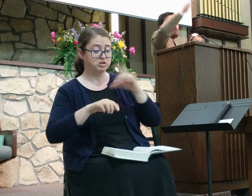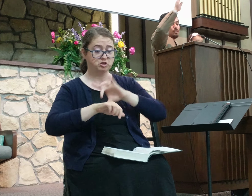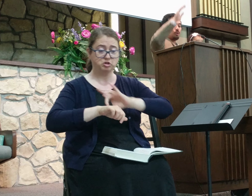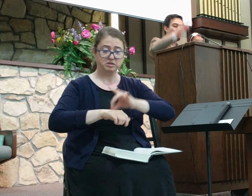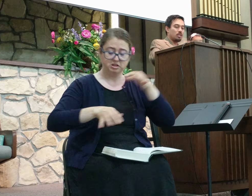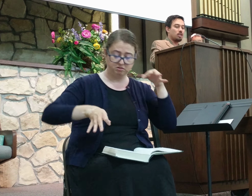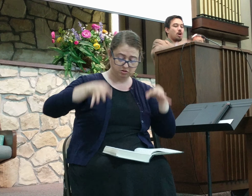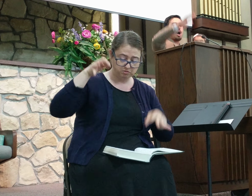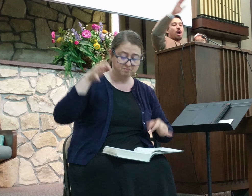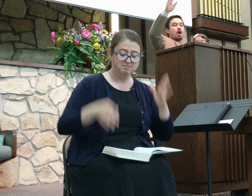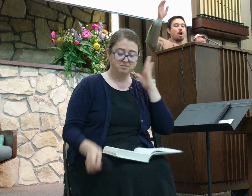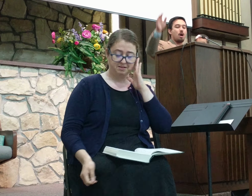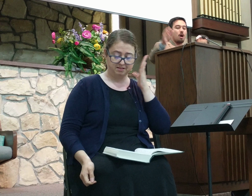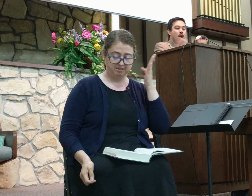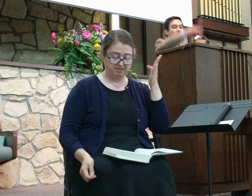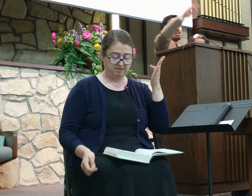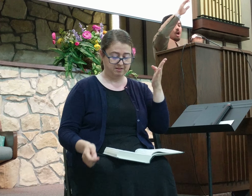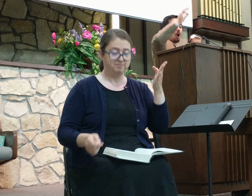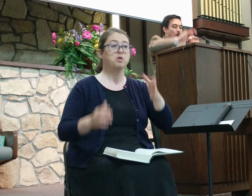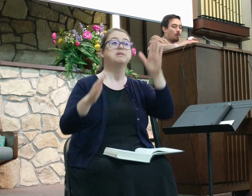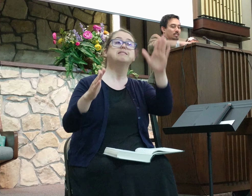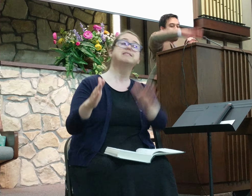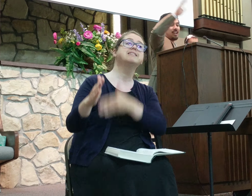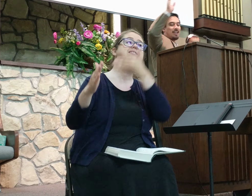to the end.